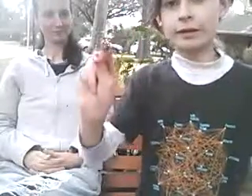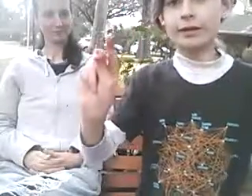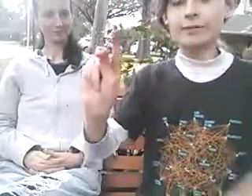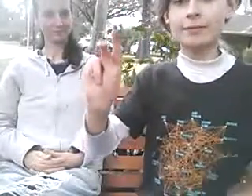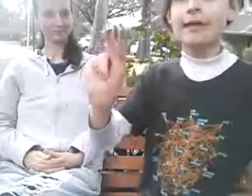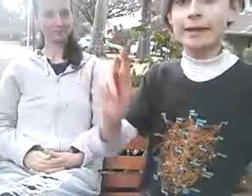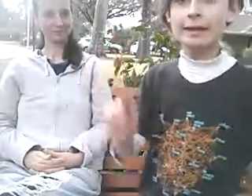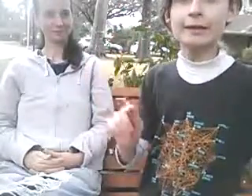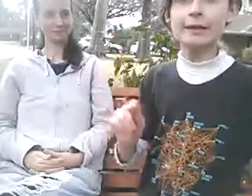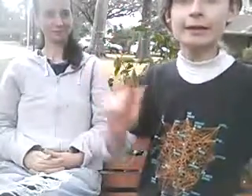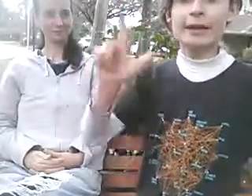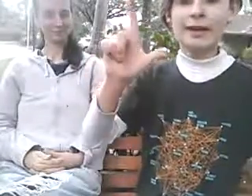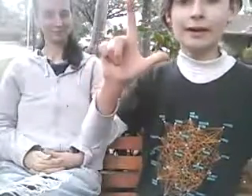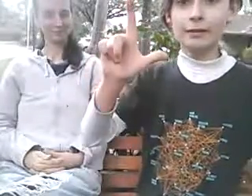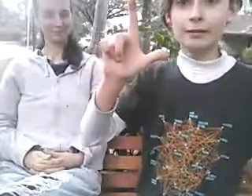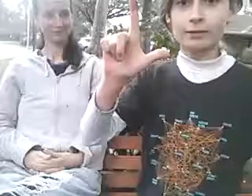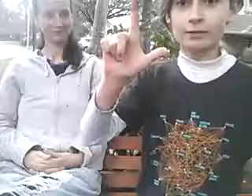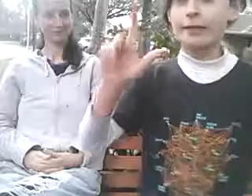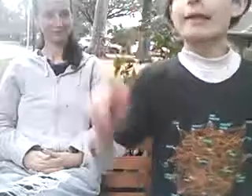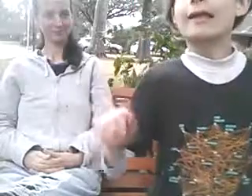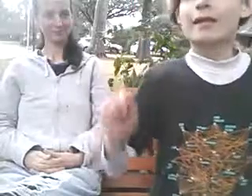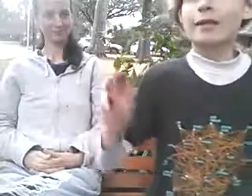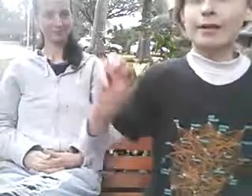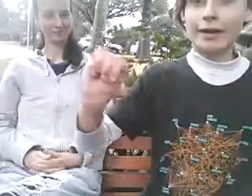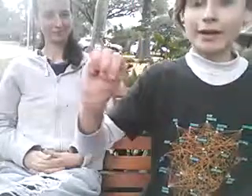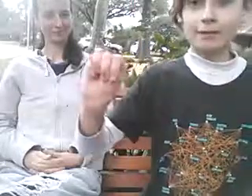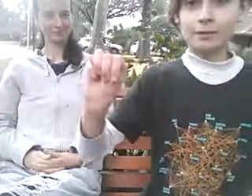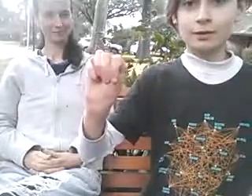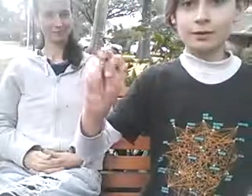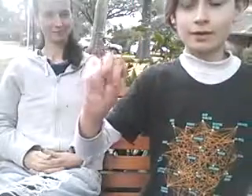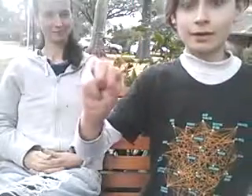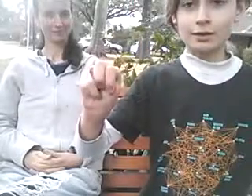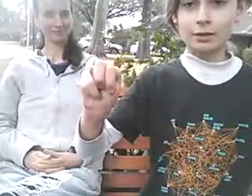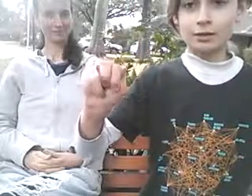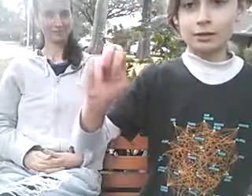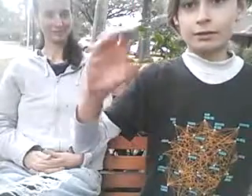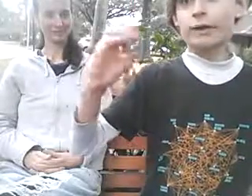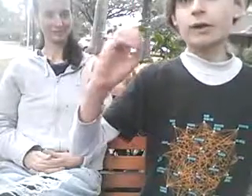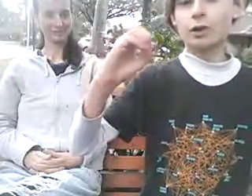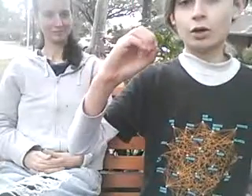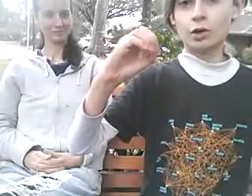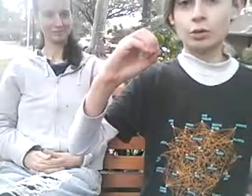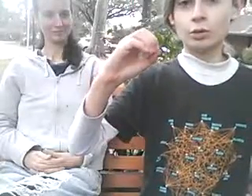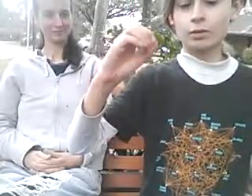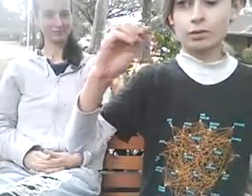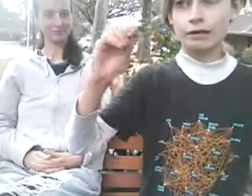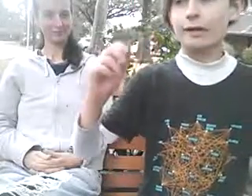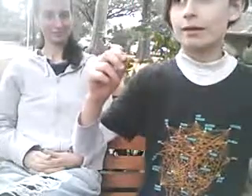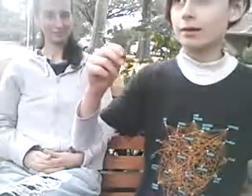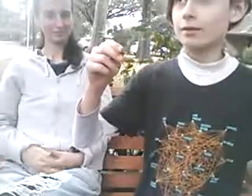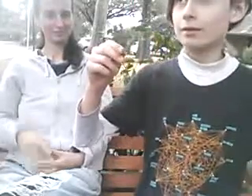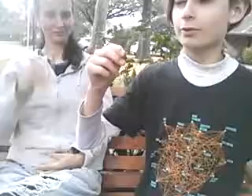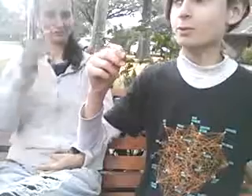K, L, M, N, O, what's P